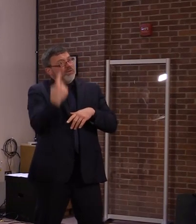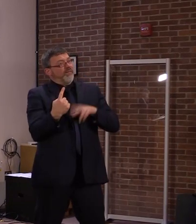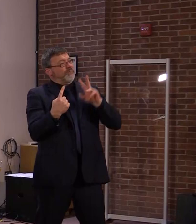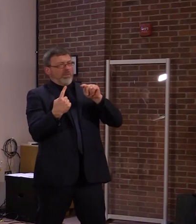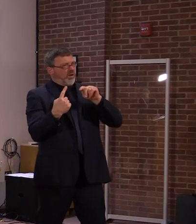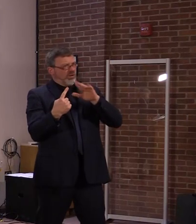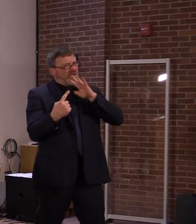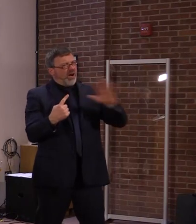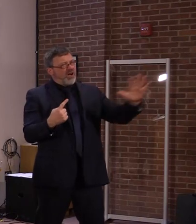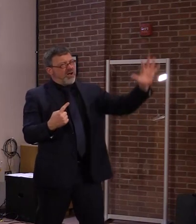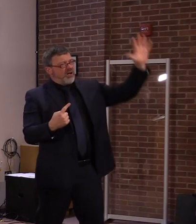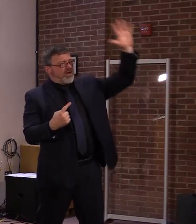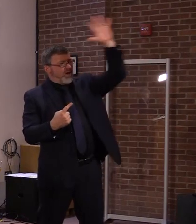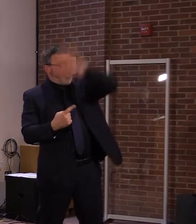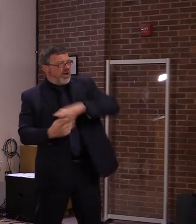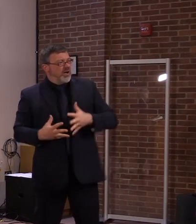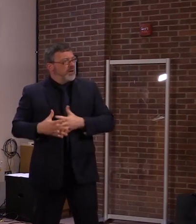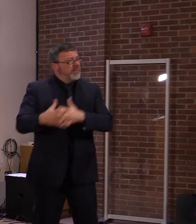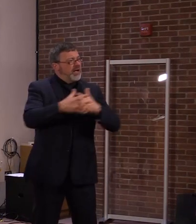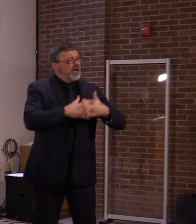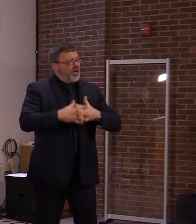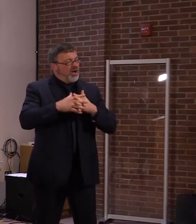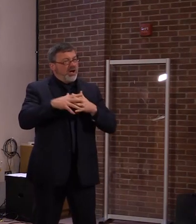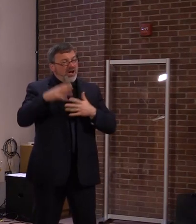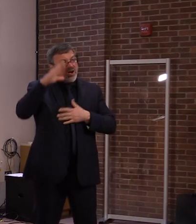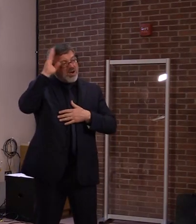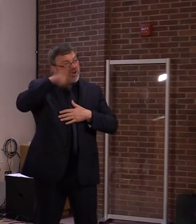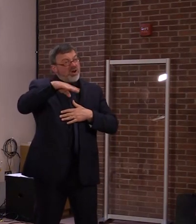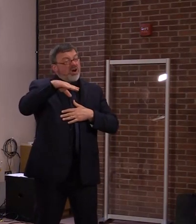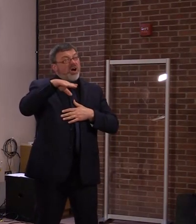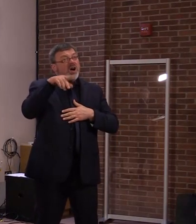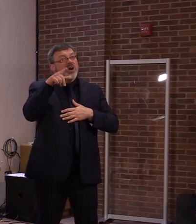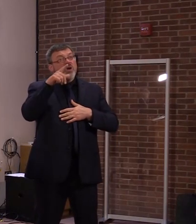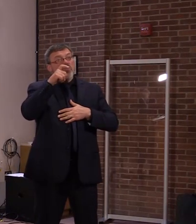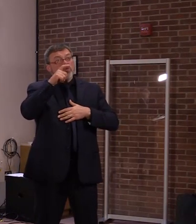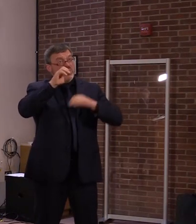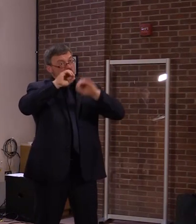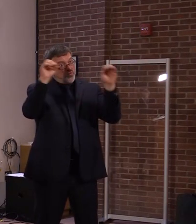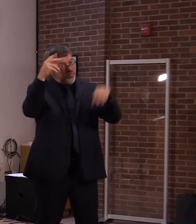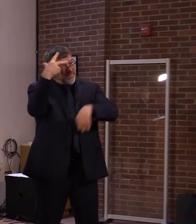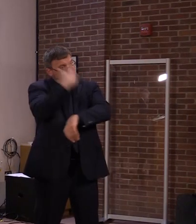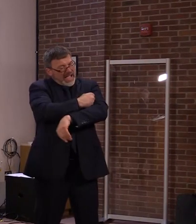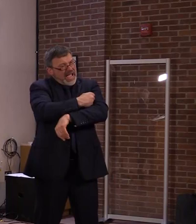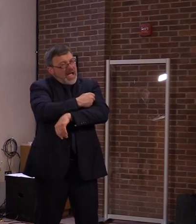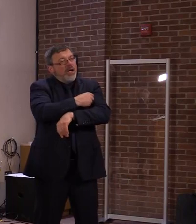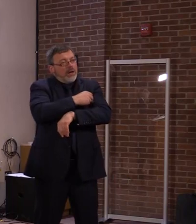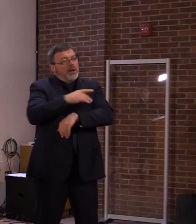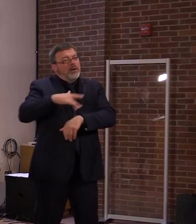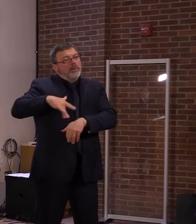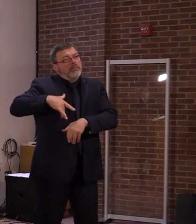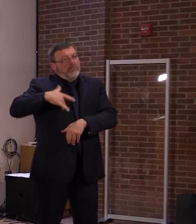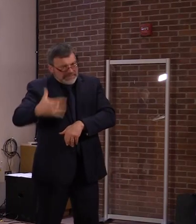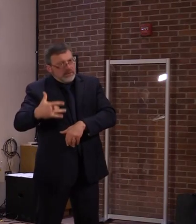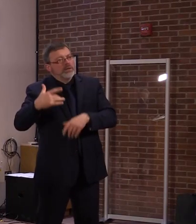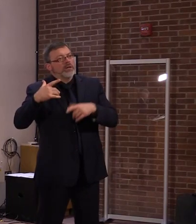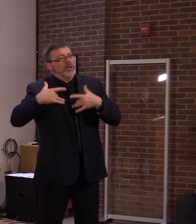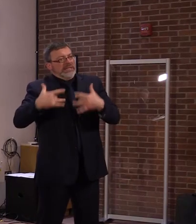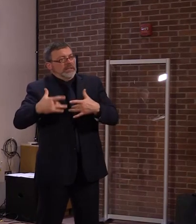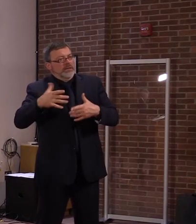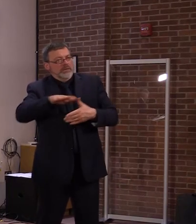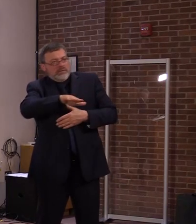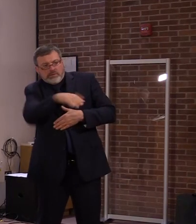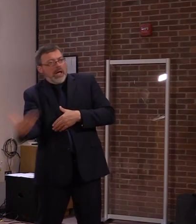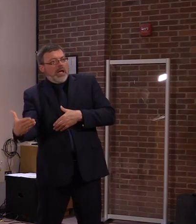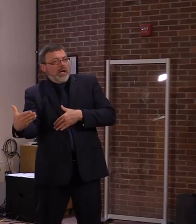12 times more likely to die than those who have been vaccinated. For those who aren't fully vaccinated